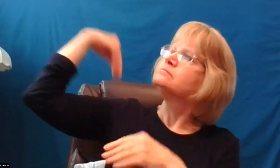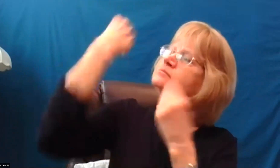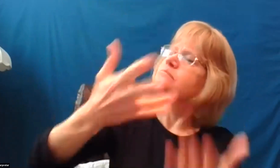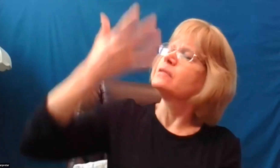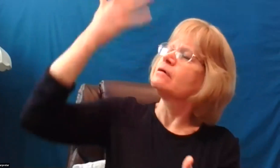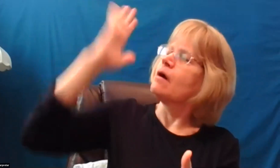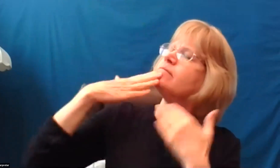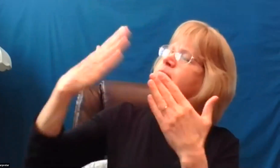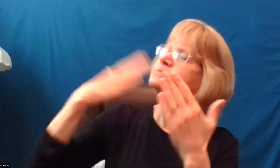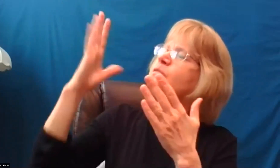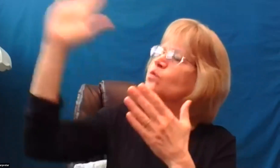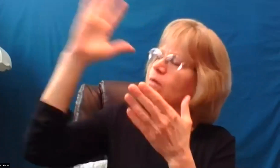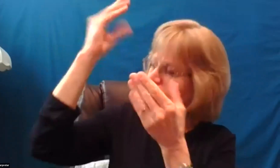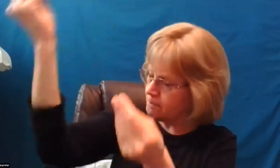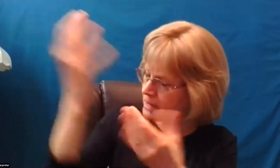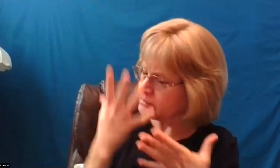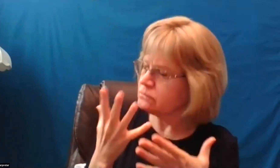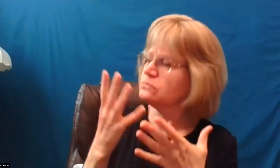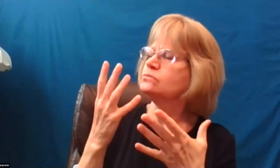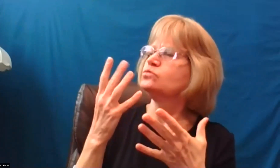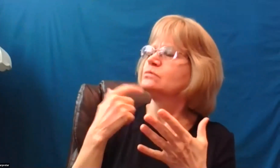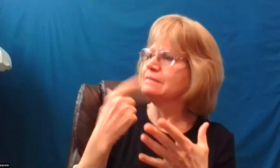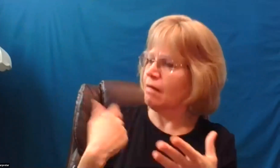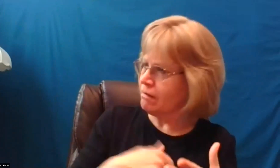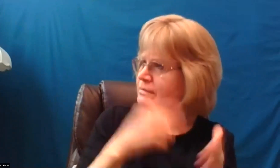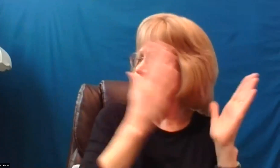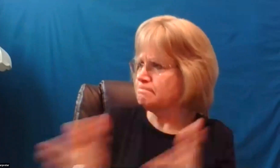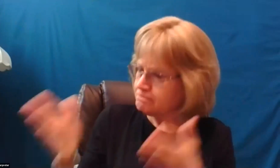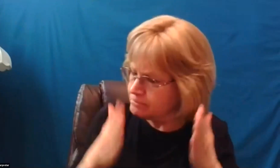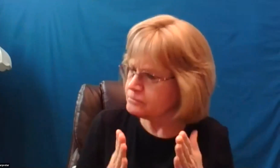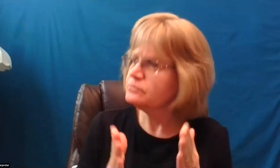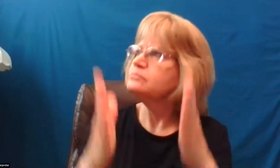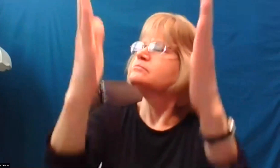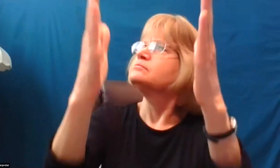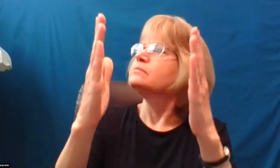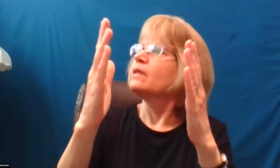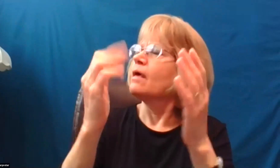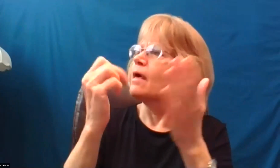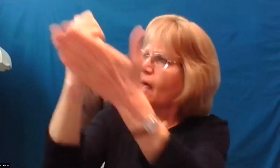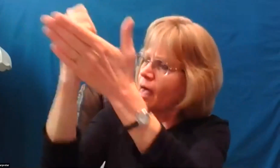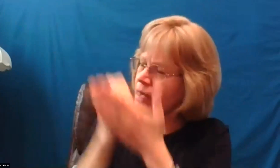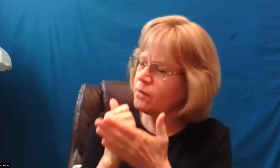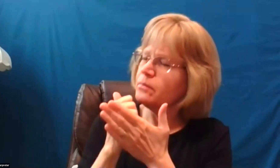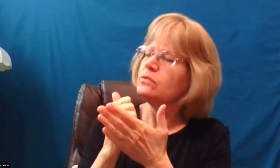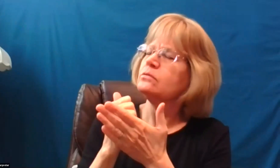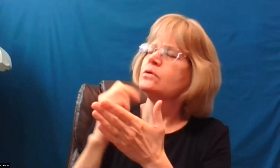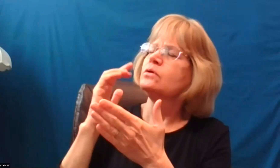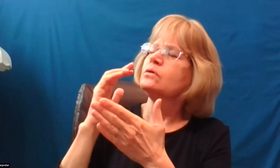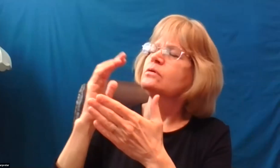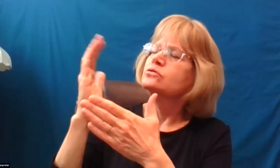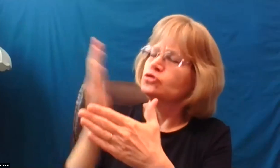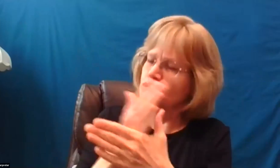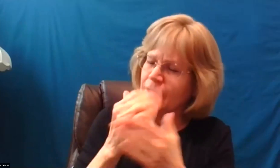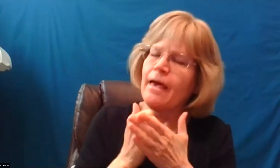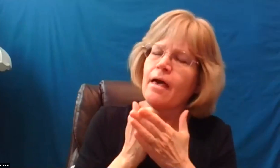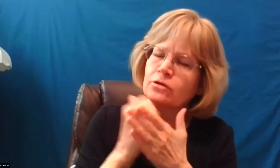for your message that you call us to prepare the way. Help us to share your love with all we need so that